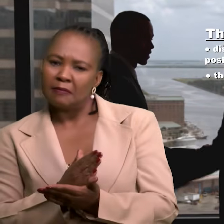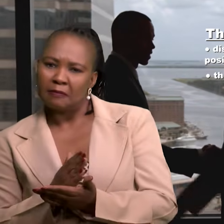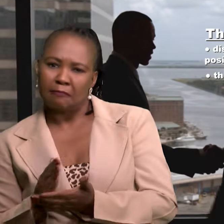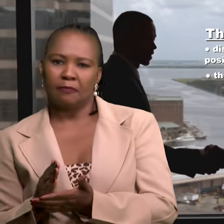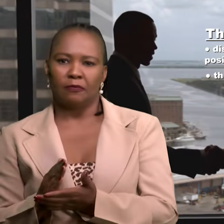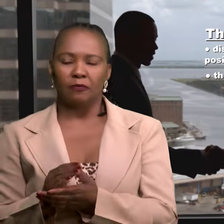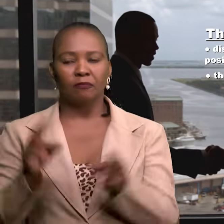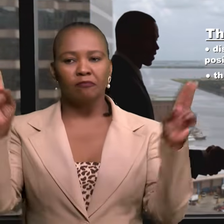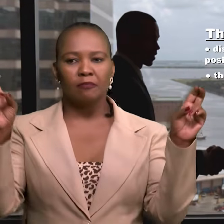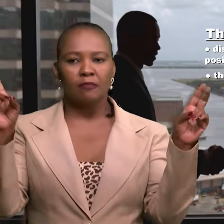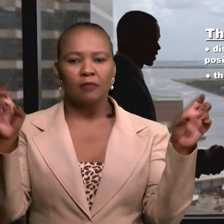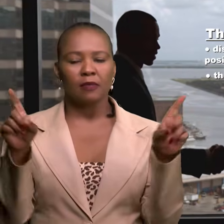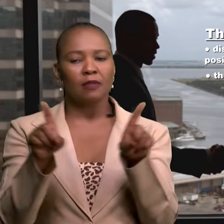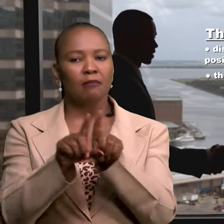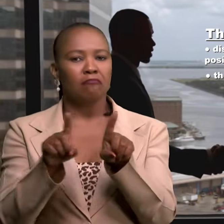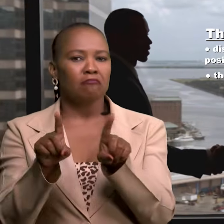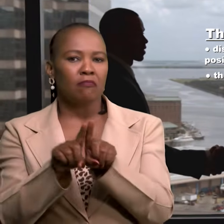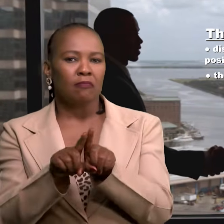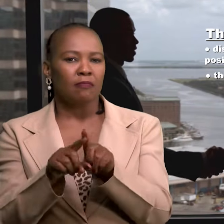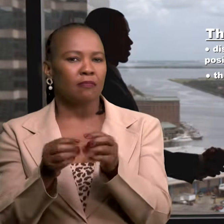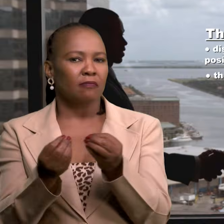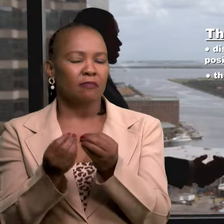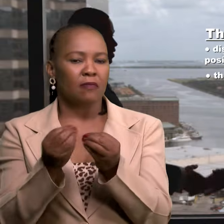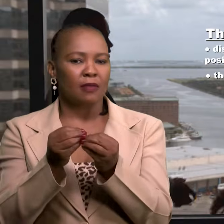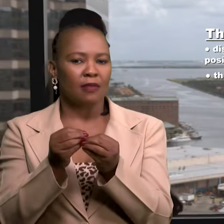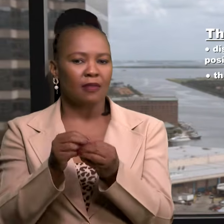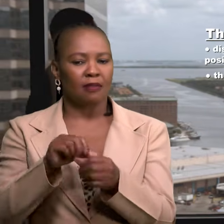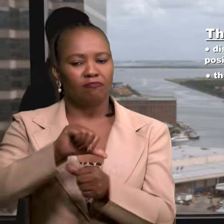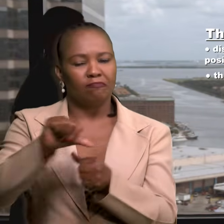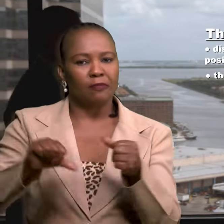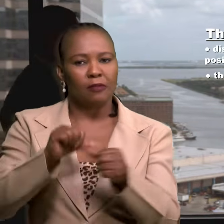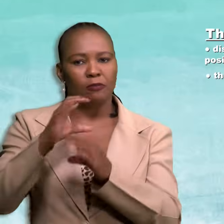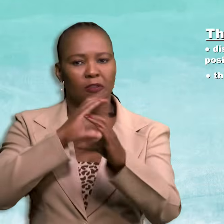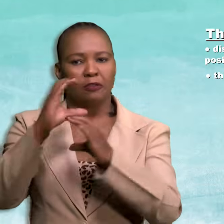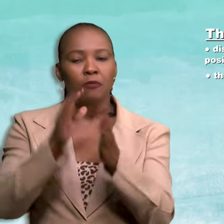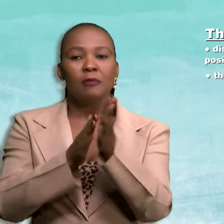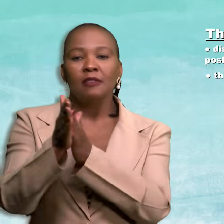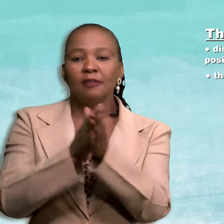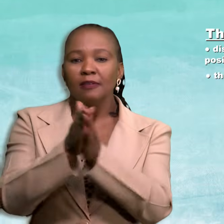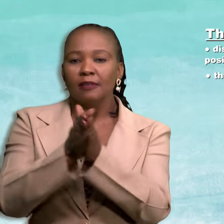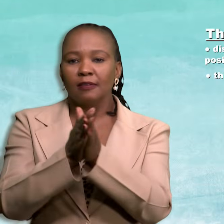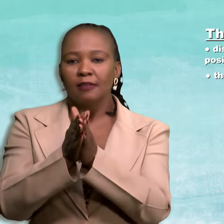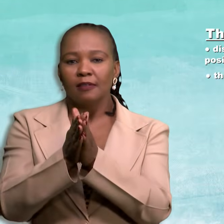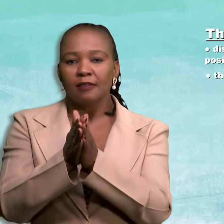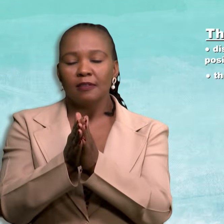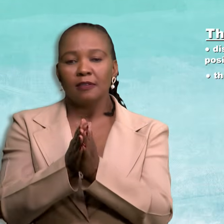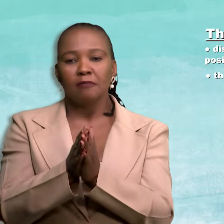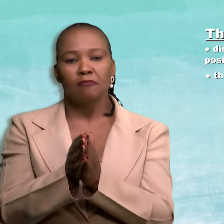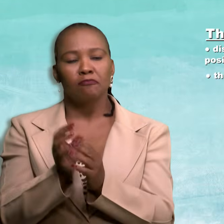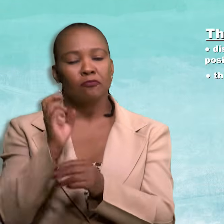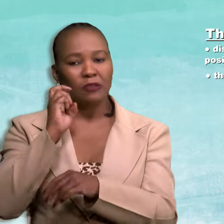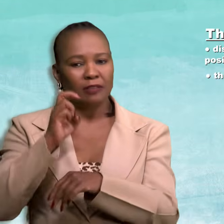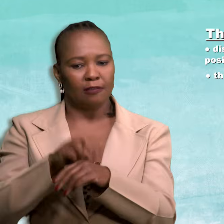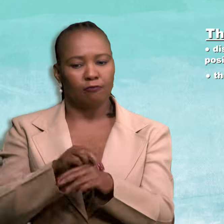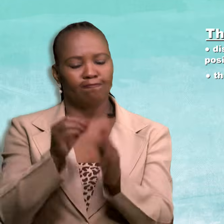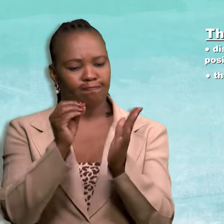topic, such as the effects of interpersonal communication on motivation, then you need to